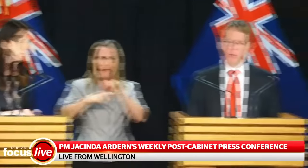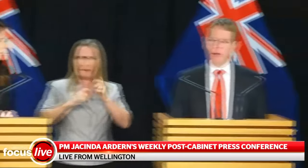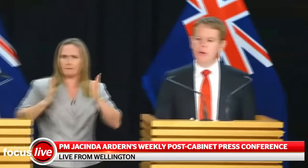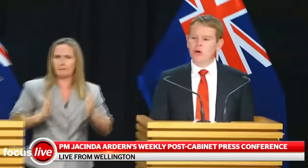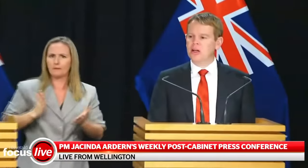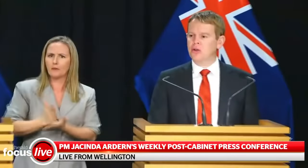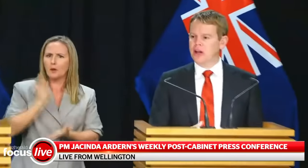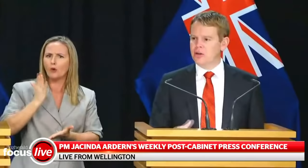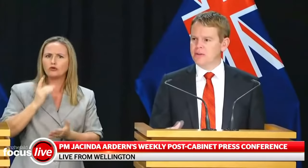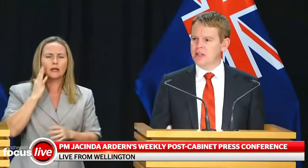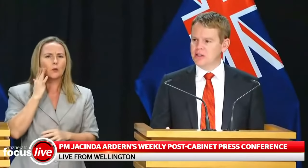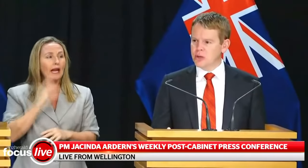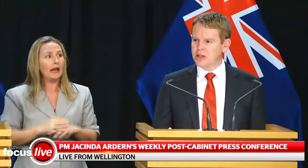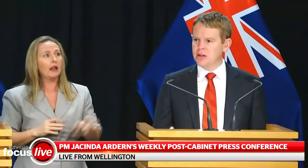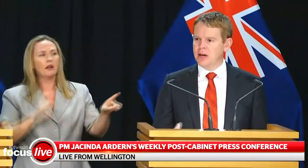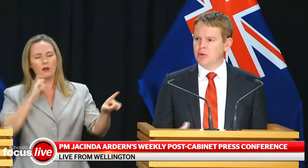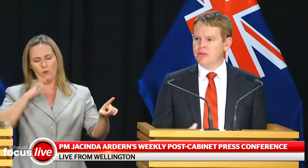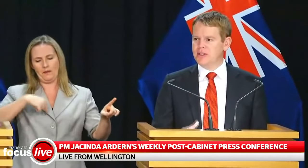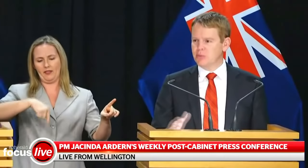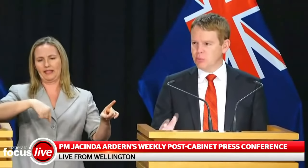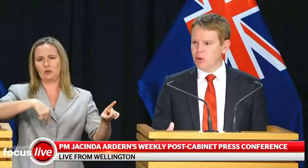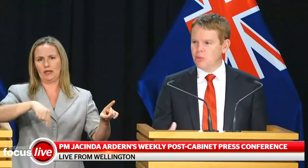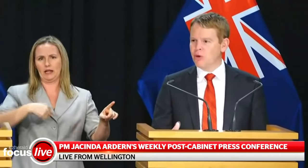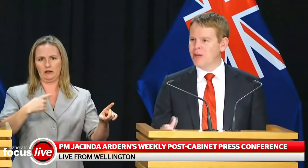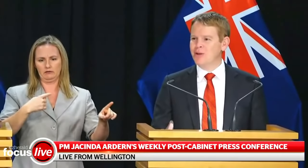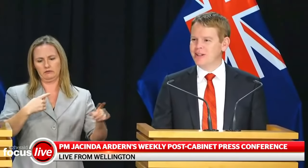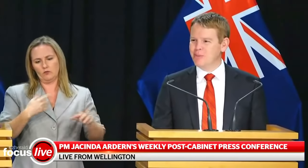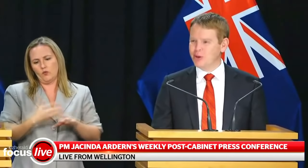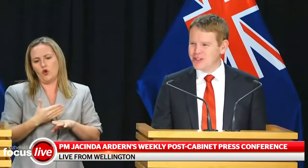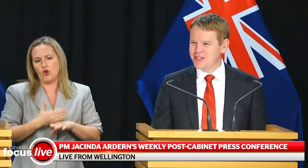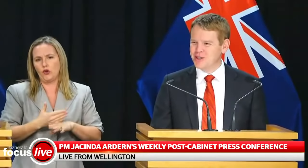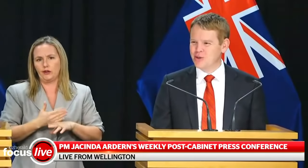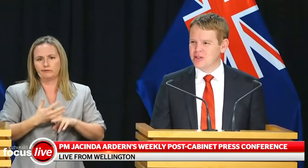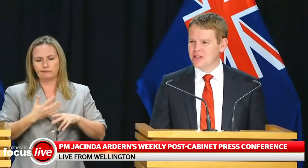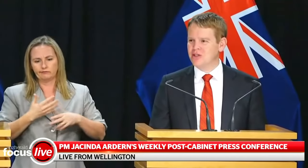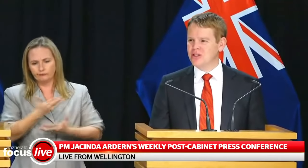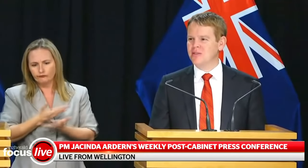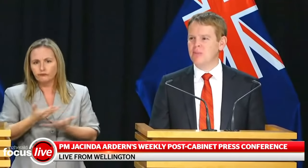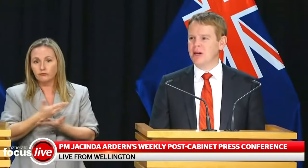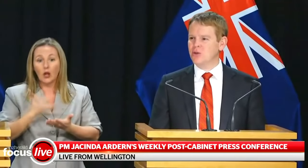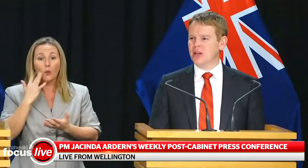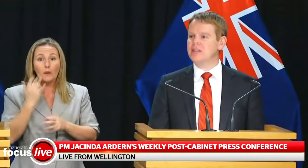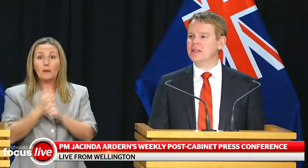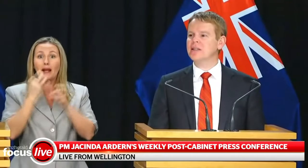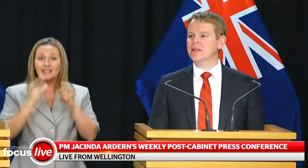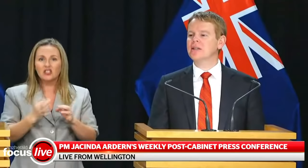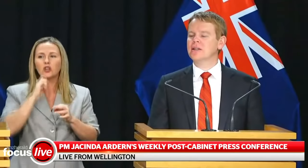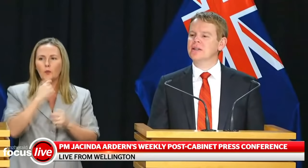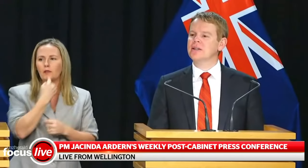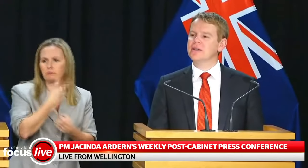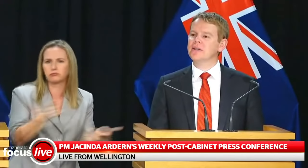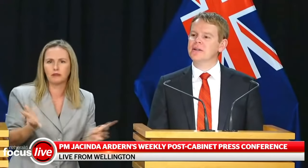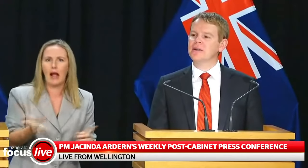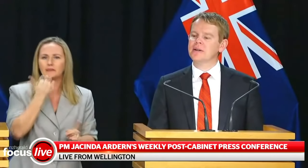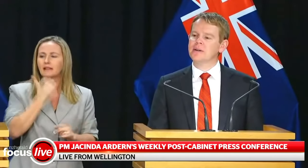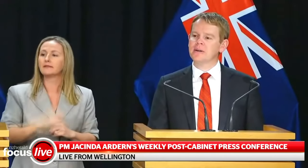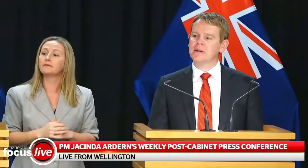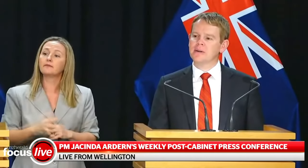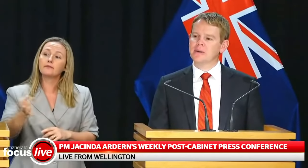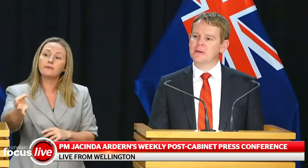force? Look, we'll be working on that over the next week. Obviously, we'll keep you posted as soon as decisions have been made on that. Yeah. Has there been